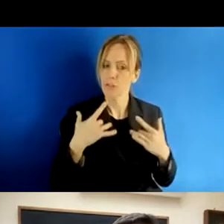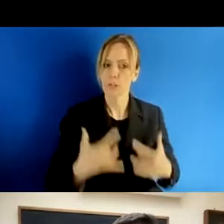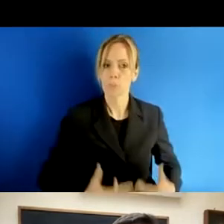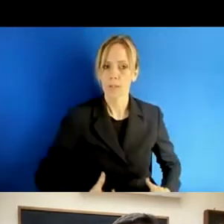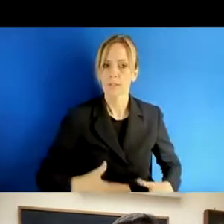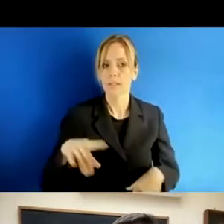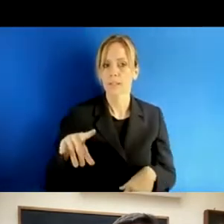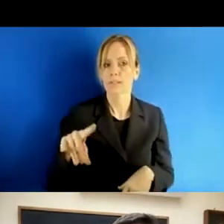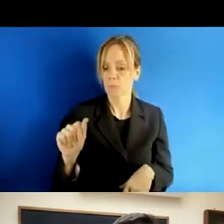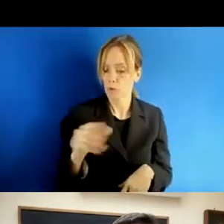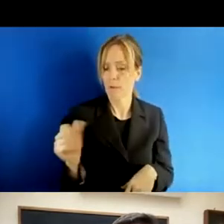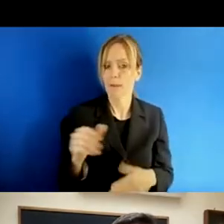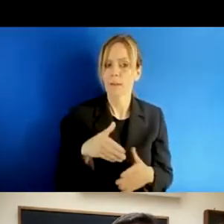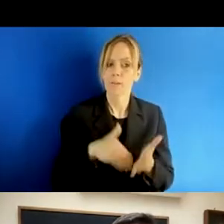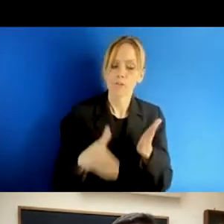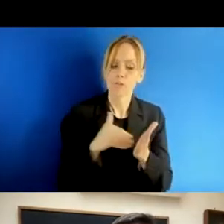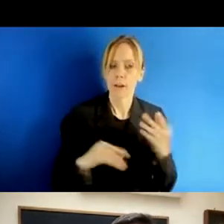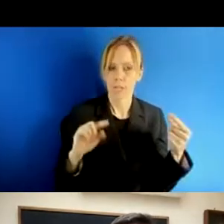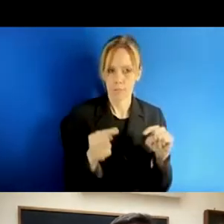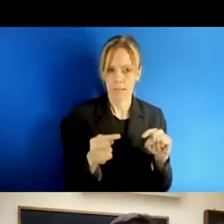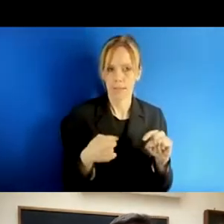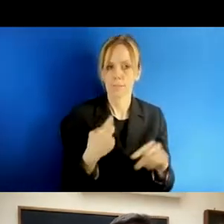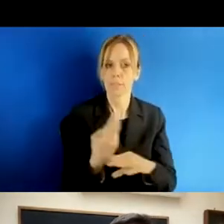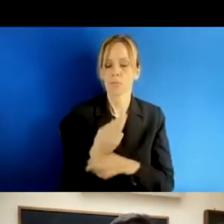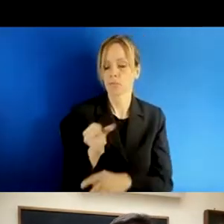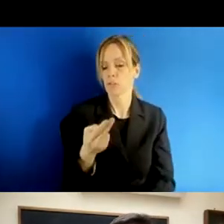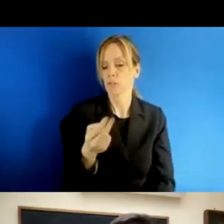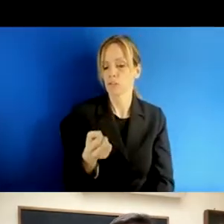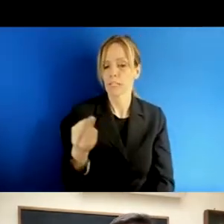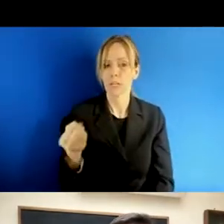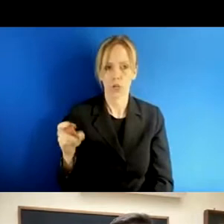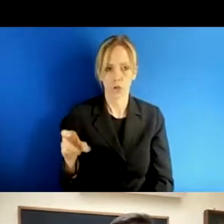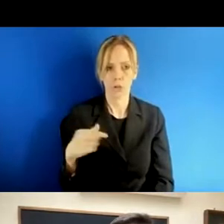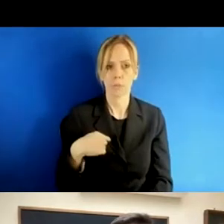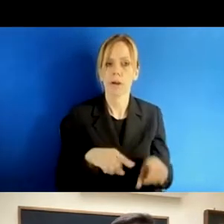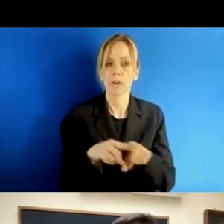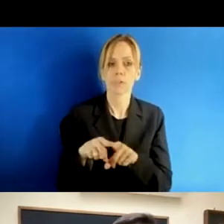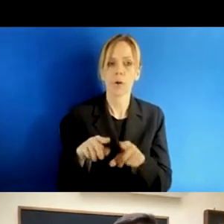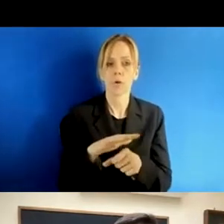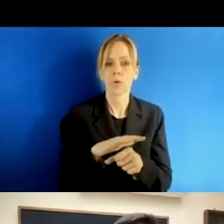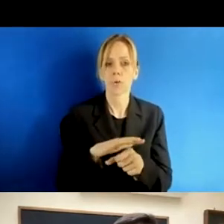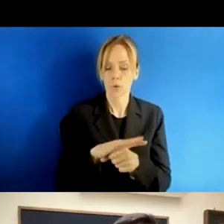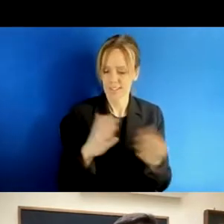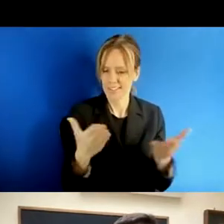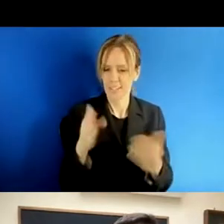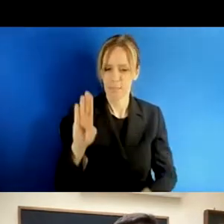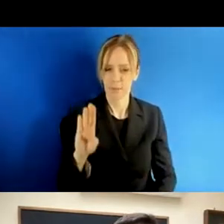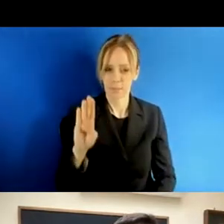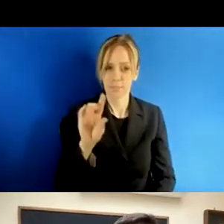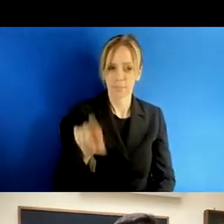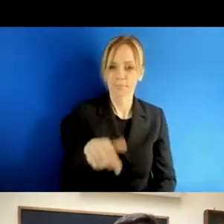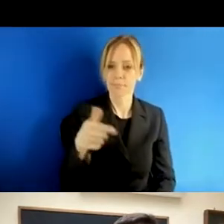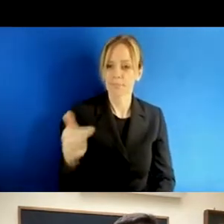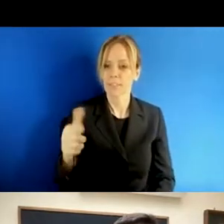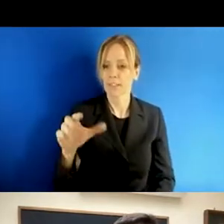pain condition. I use the she/her series, and I'm also located here in Berkeley. And now I'll hand it to